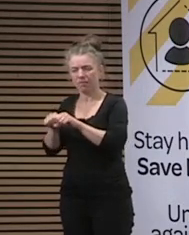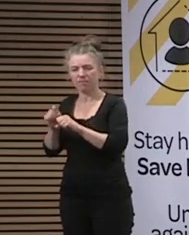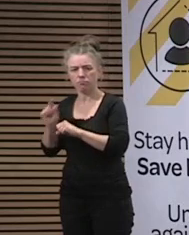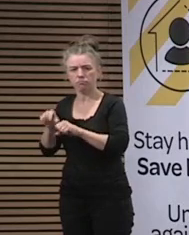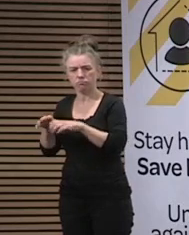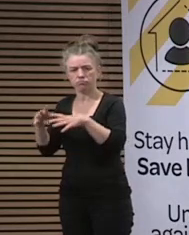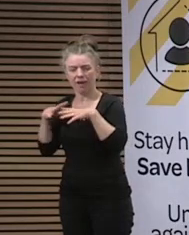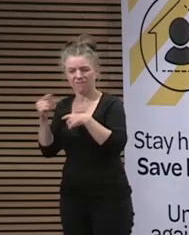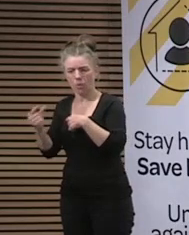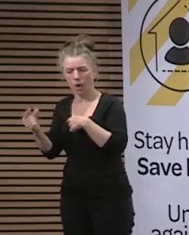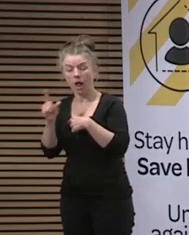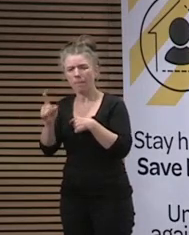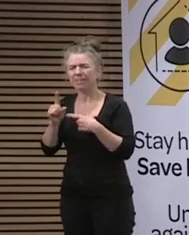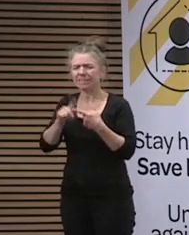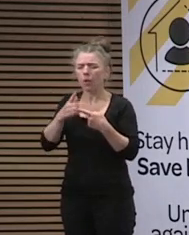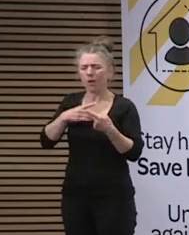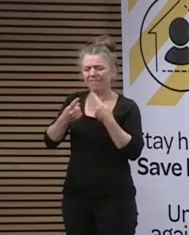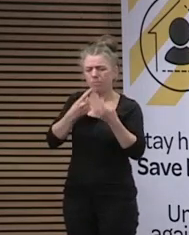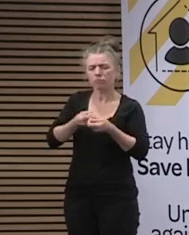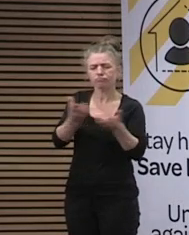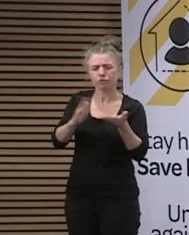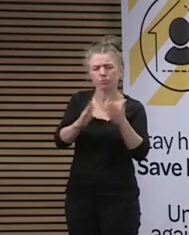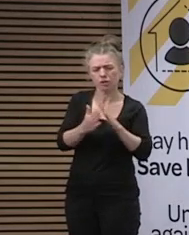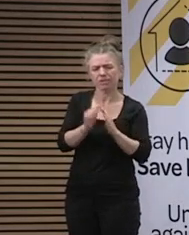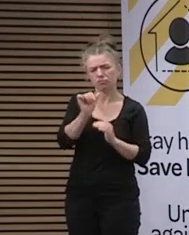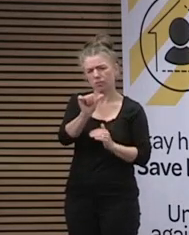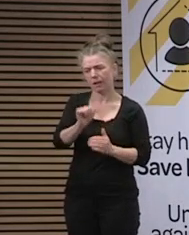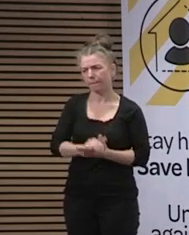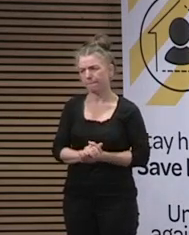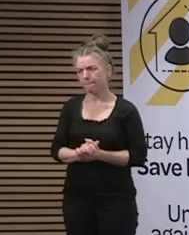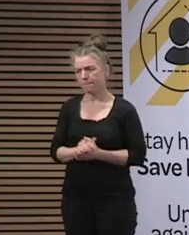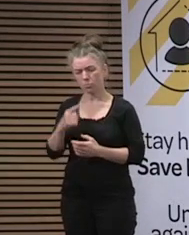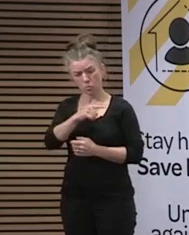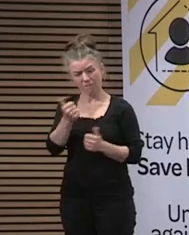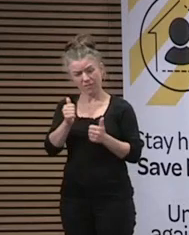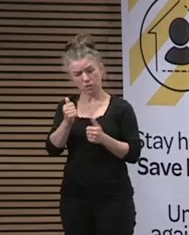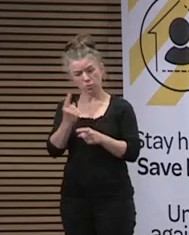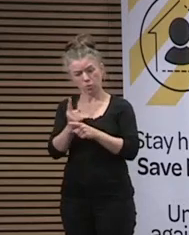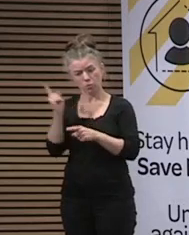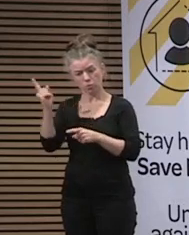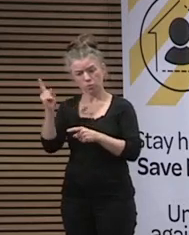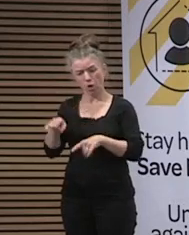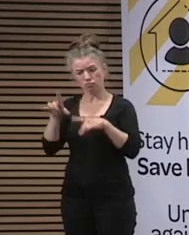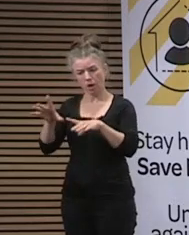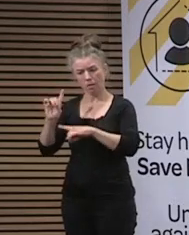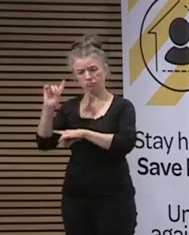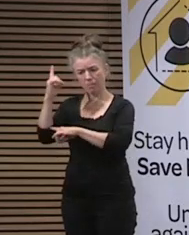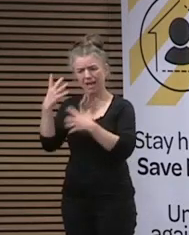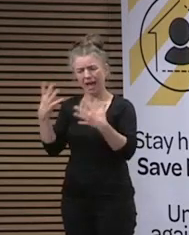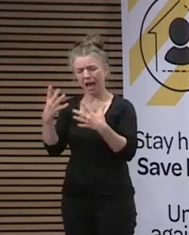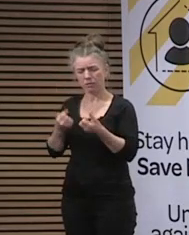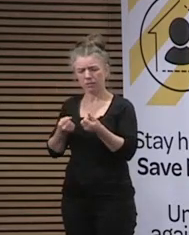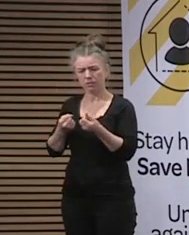information can still be provided to the community. Prime Minister, have you had any more discussions with Scott Morrison about supporting New Zealanders